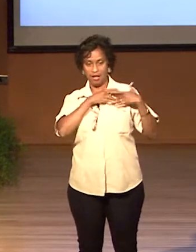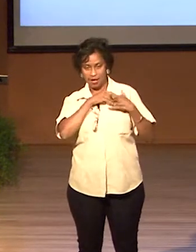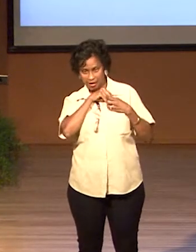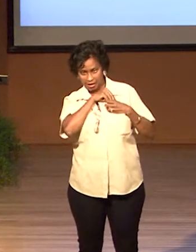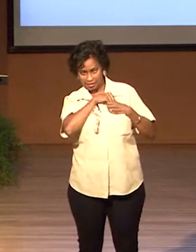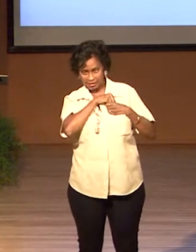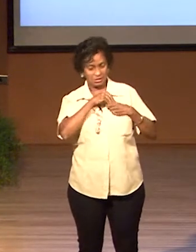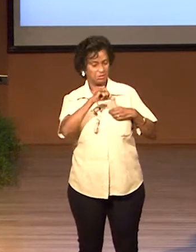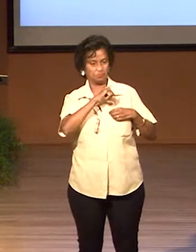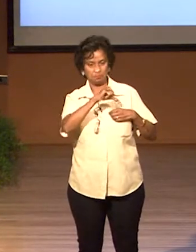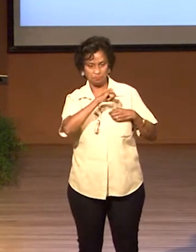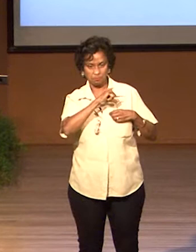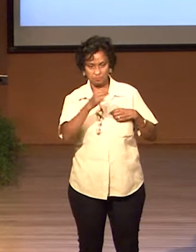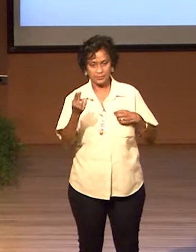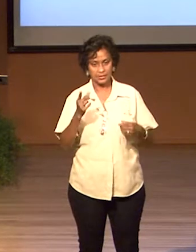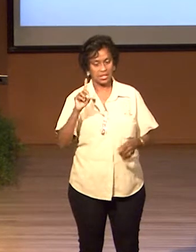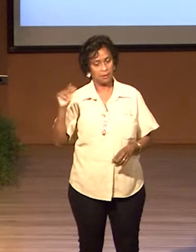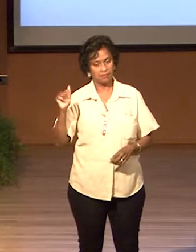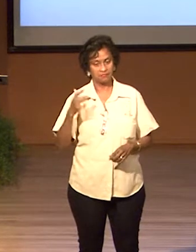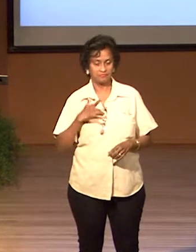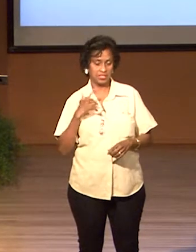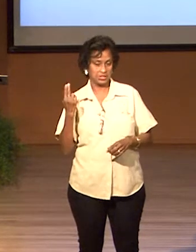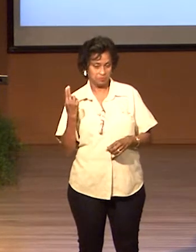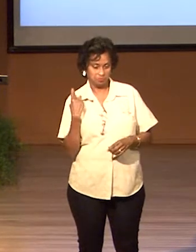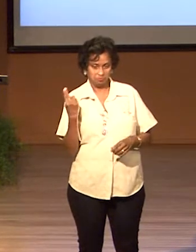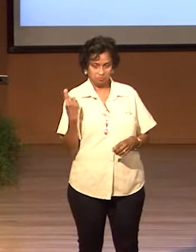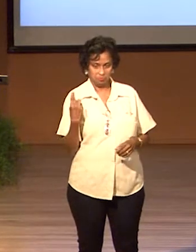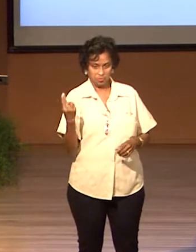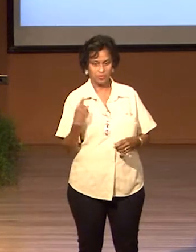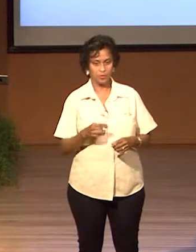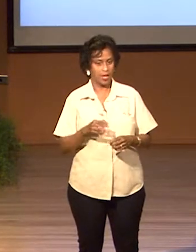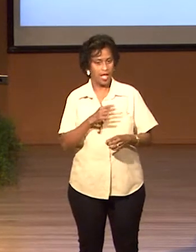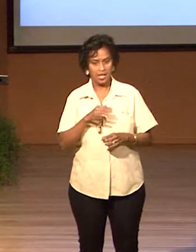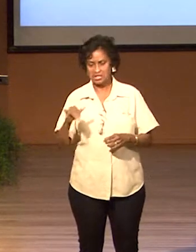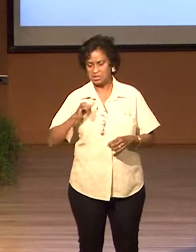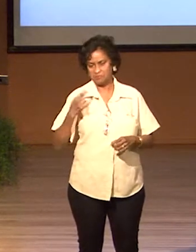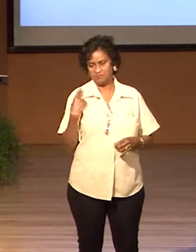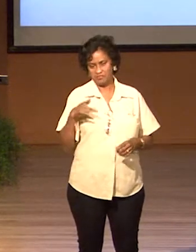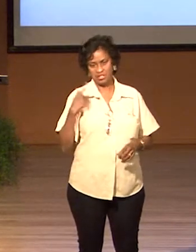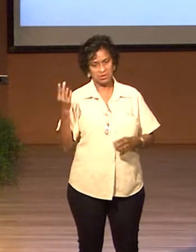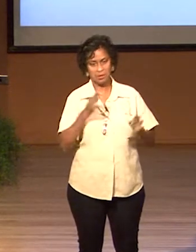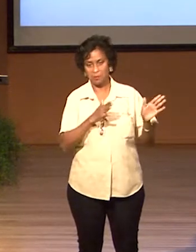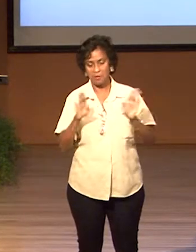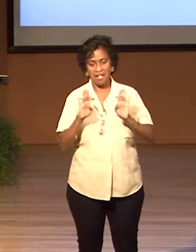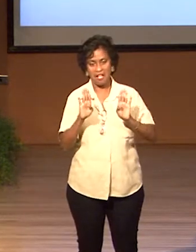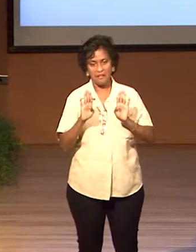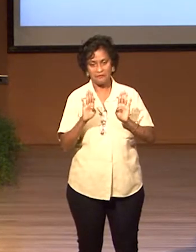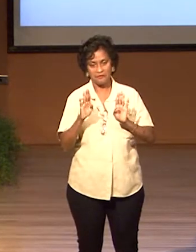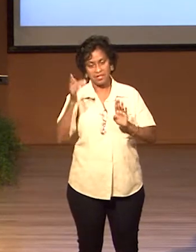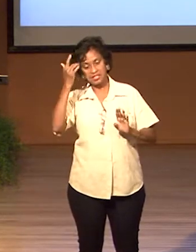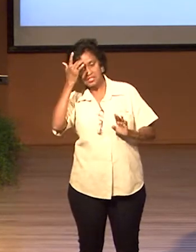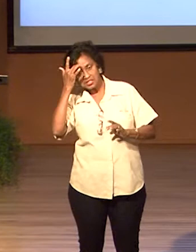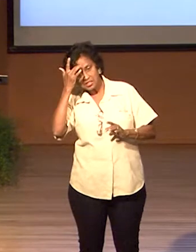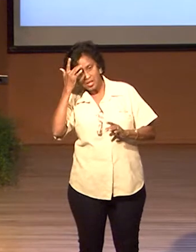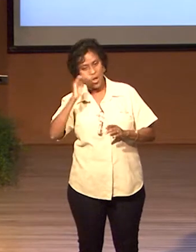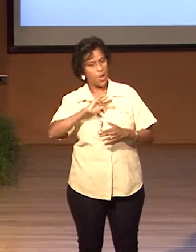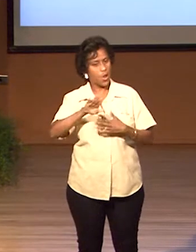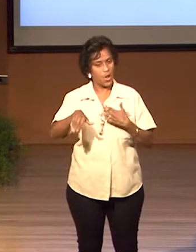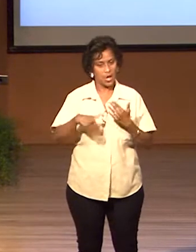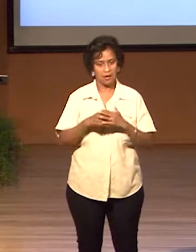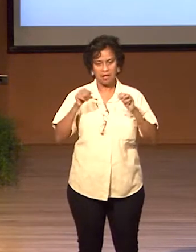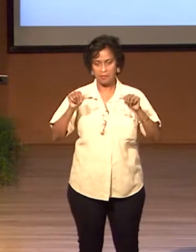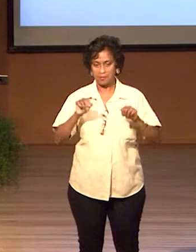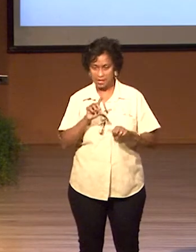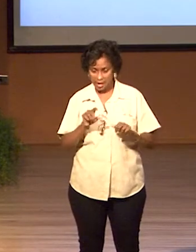the potential to be unwell or abnormal or sick. And we have to be able to